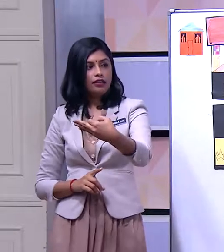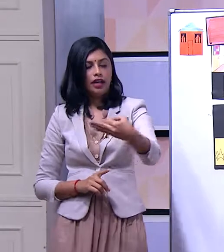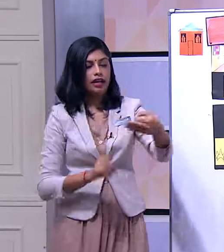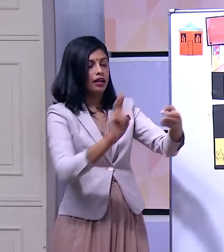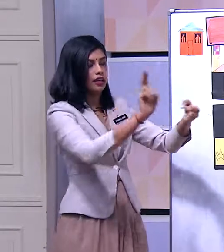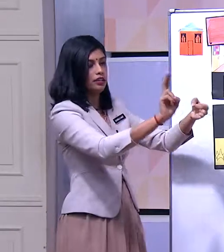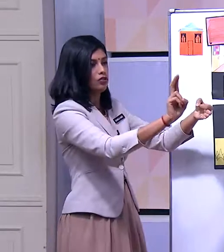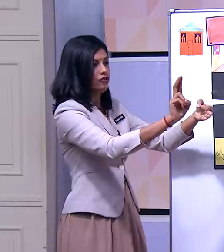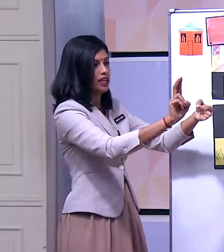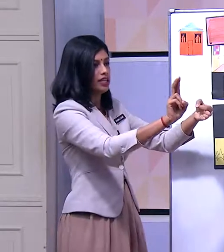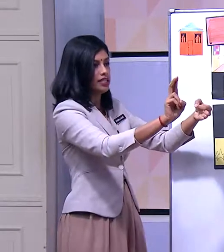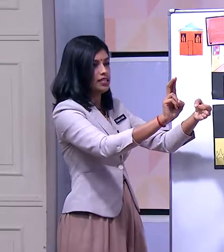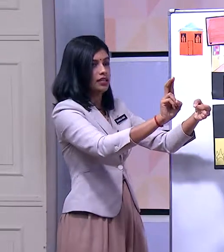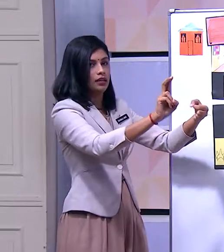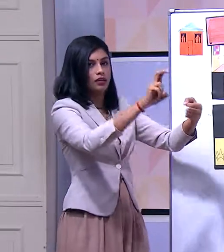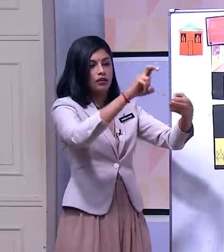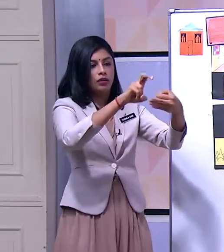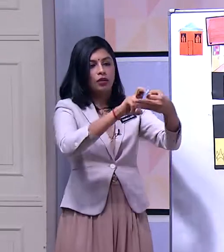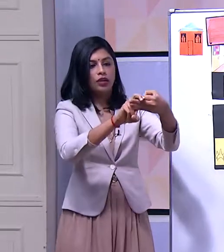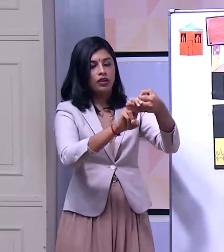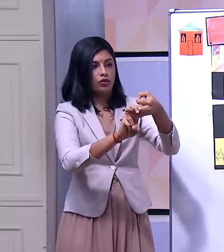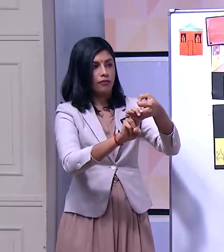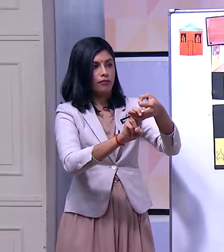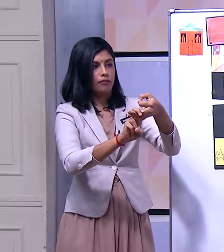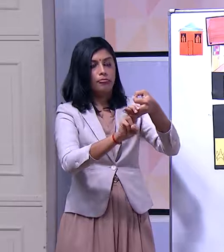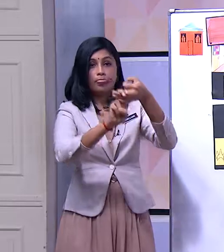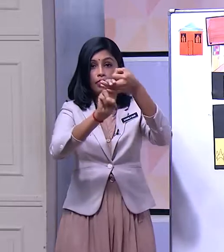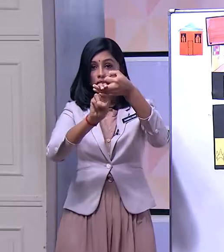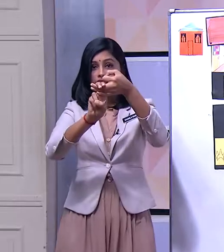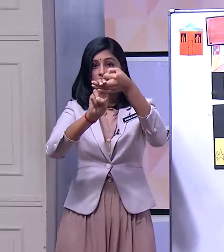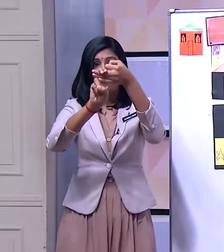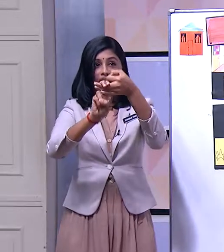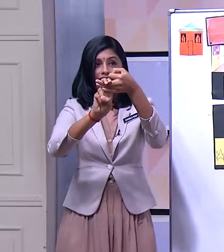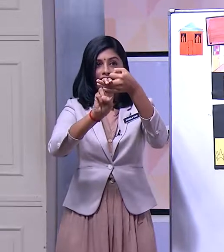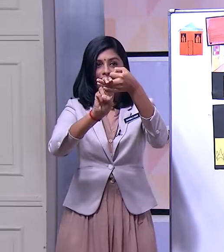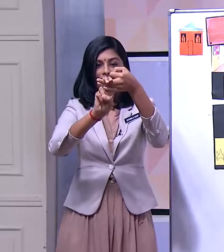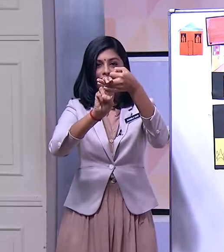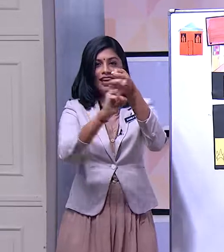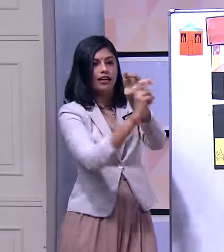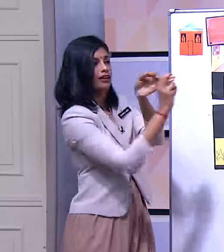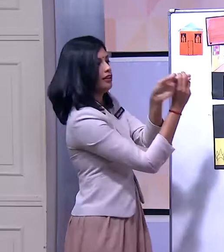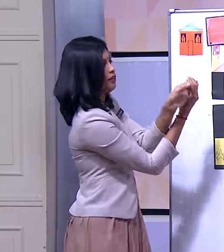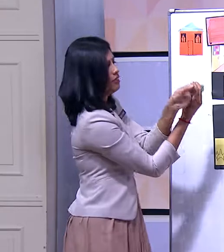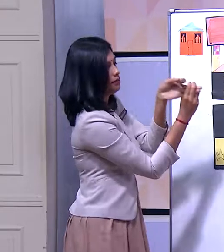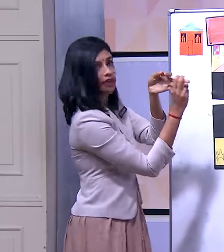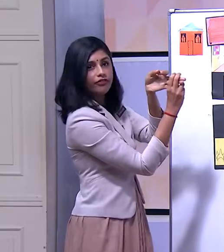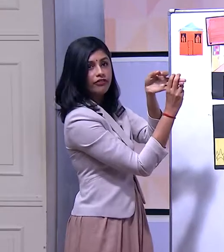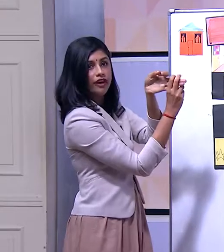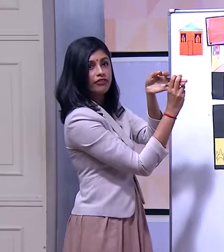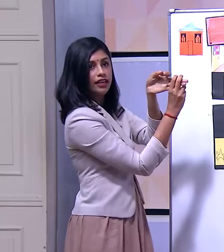Okay. These two fingers. Two fingers. Hook it on top. Okay, sofa. Sofa. If you see my front finger,